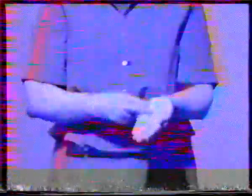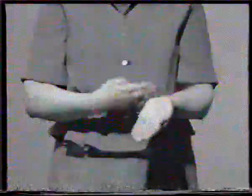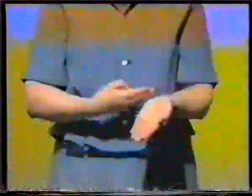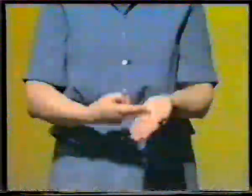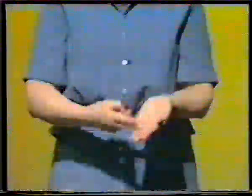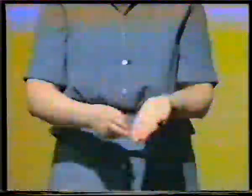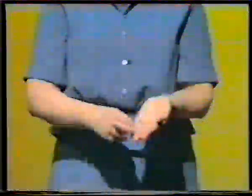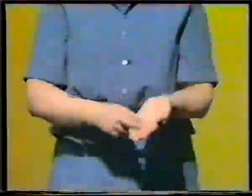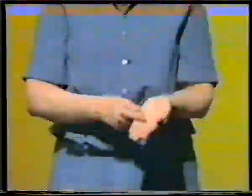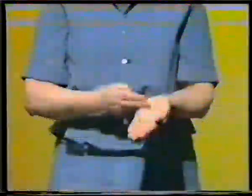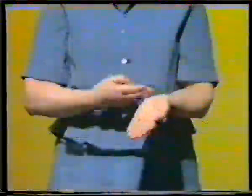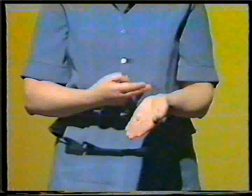Butter.